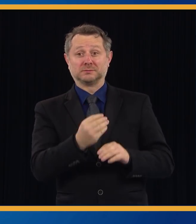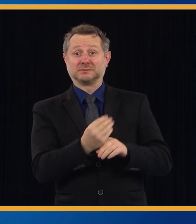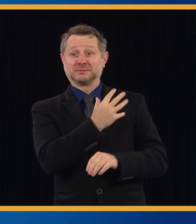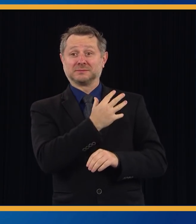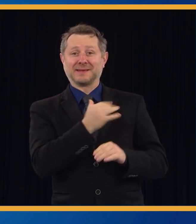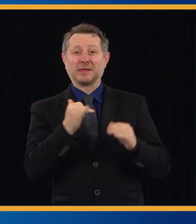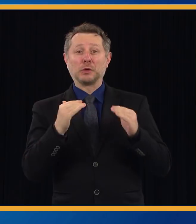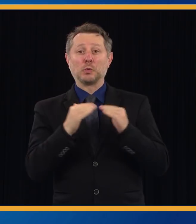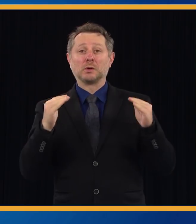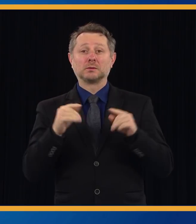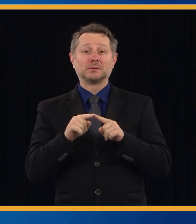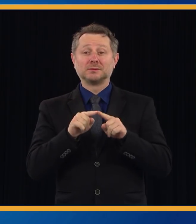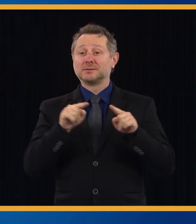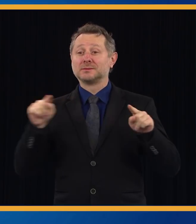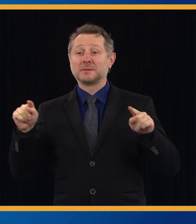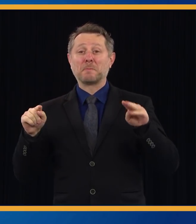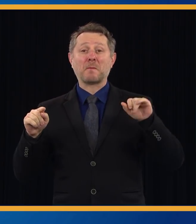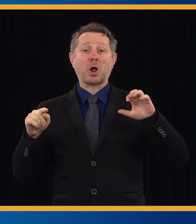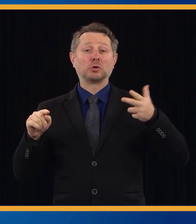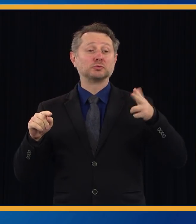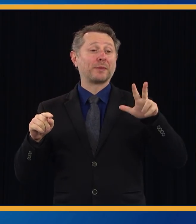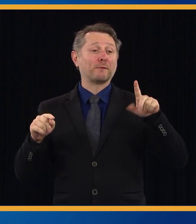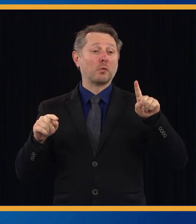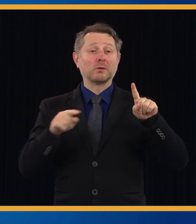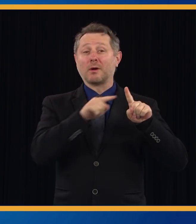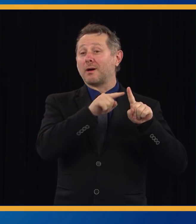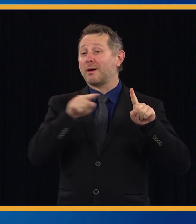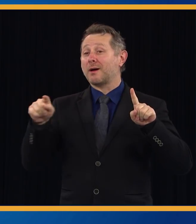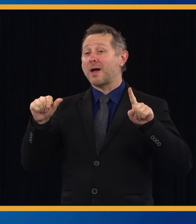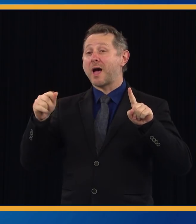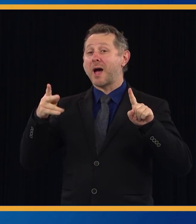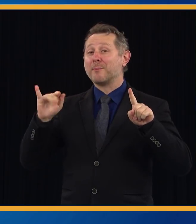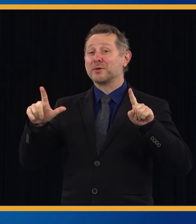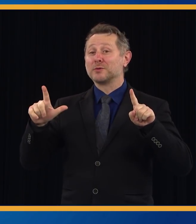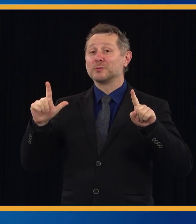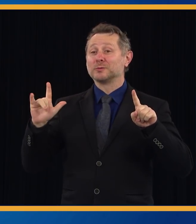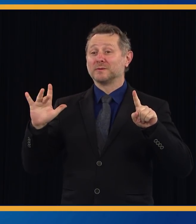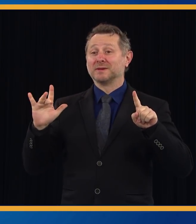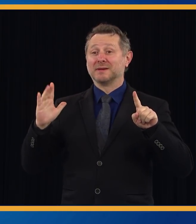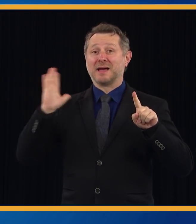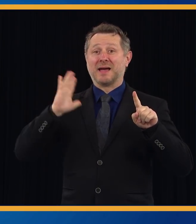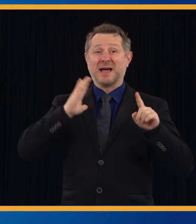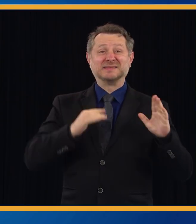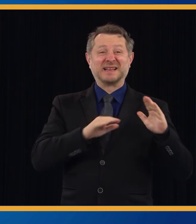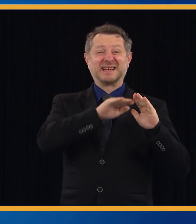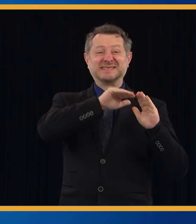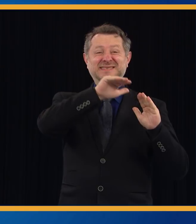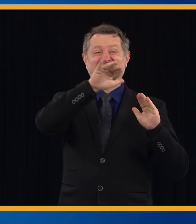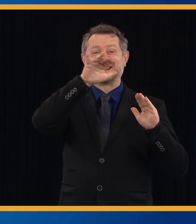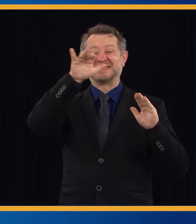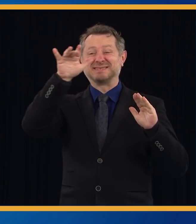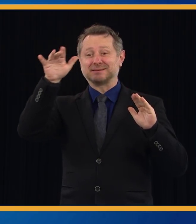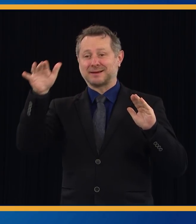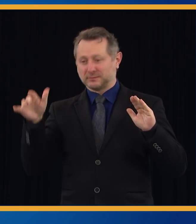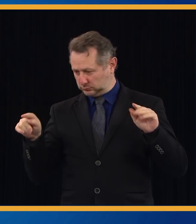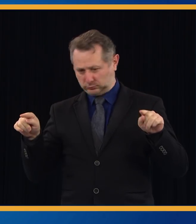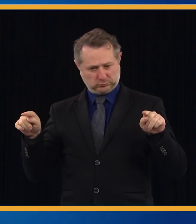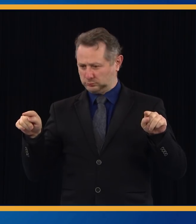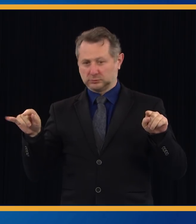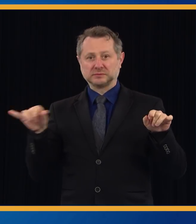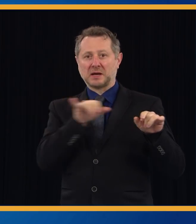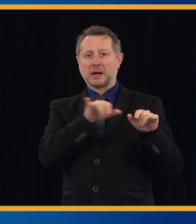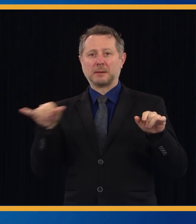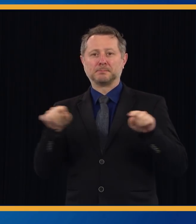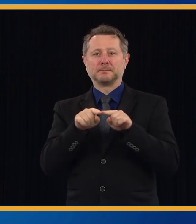March 31st, before we started this dramatic increase in the number of cases. We're still